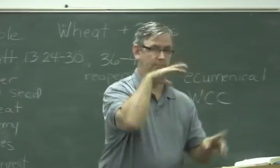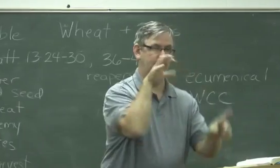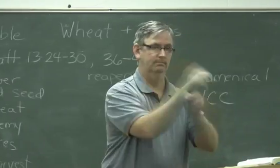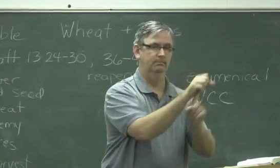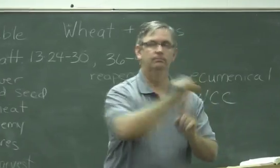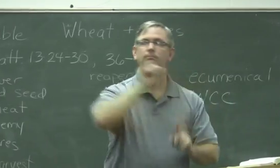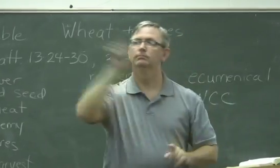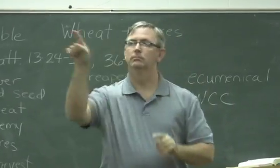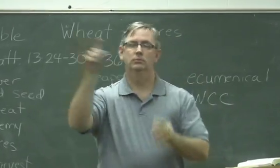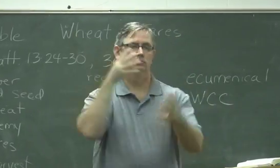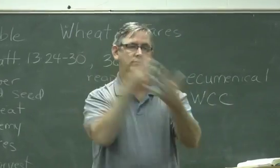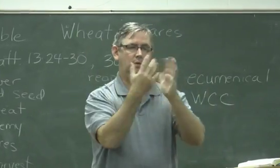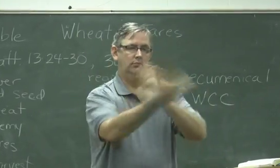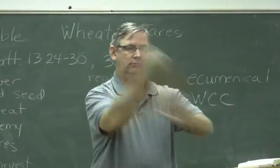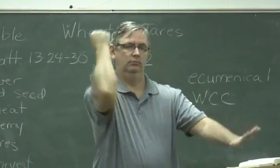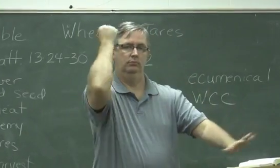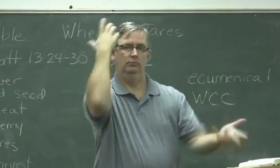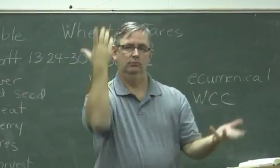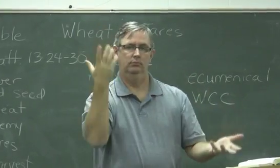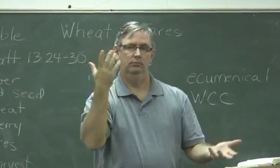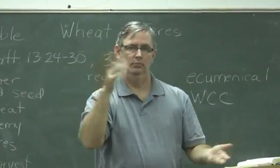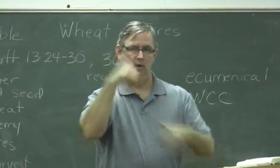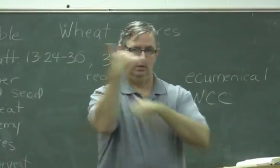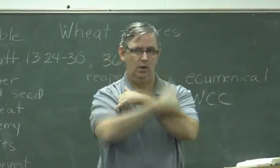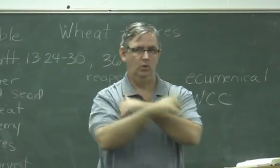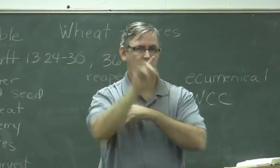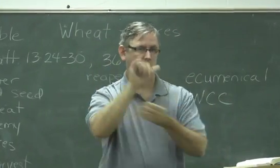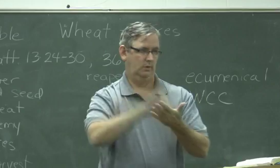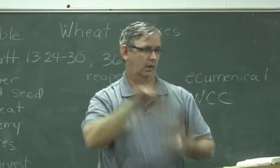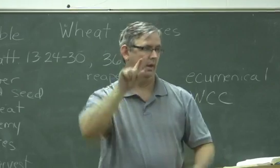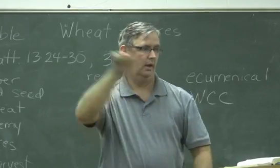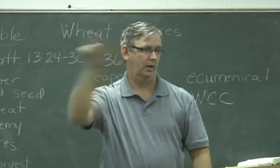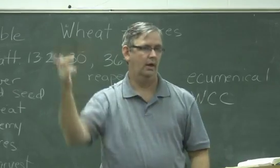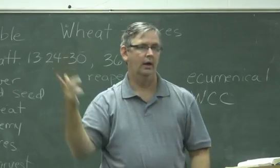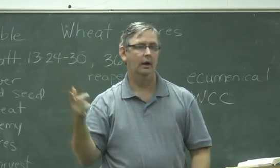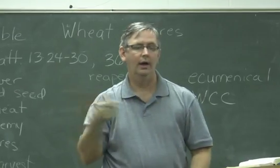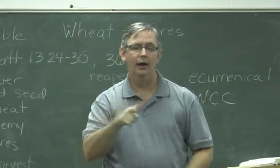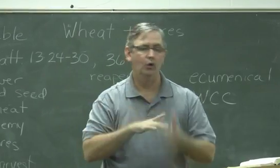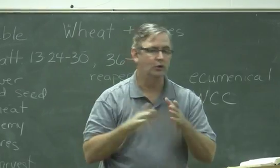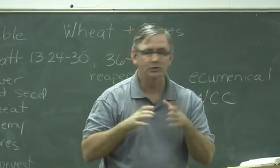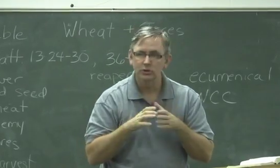we can find many people, or in countries, they can find,